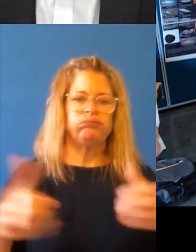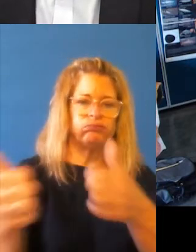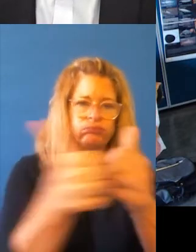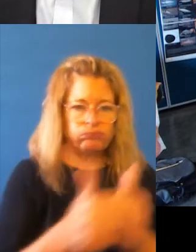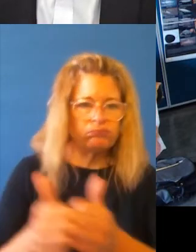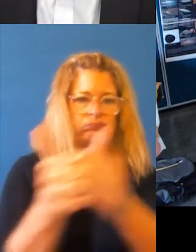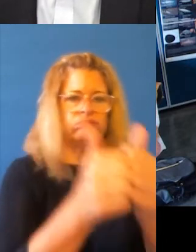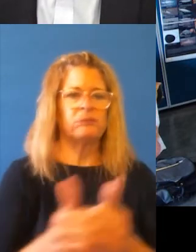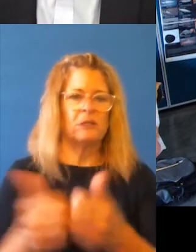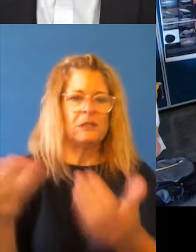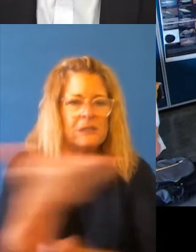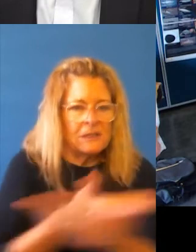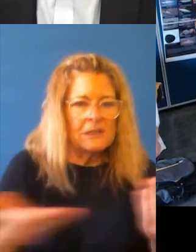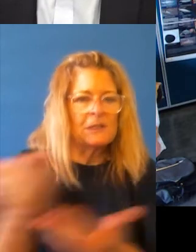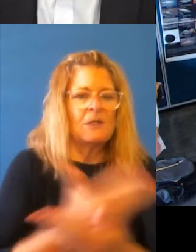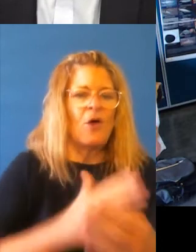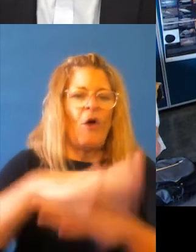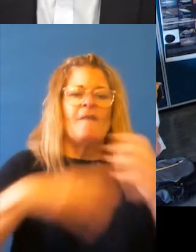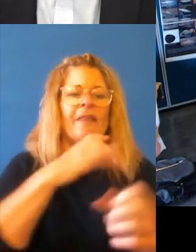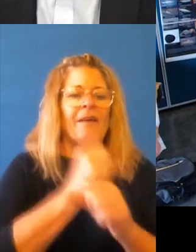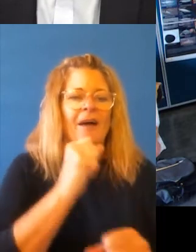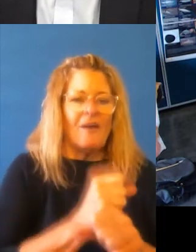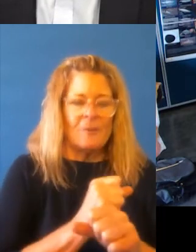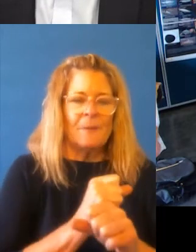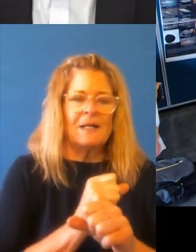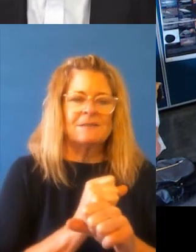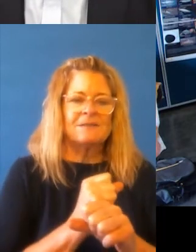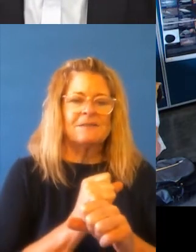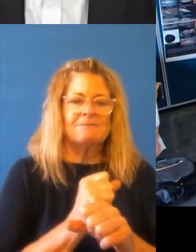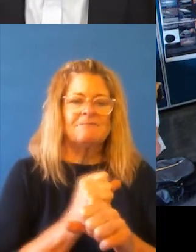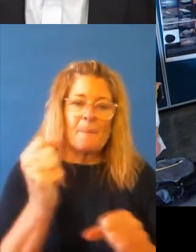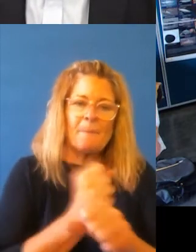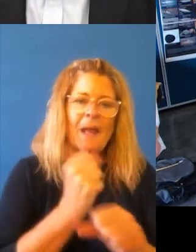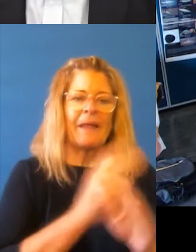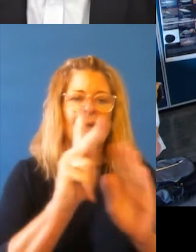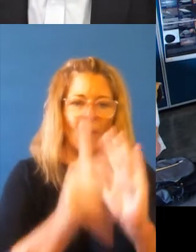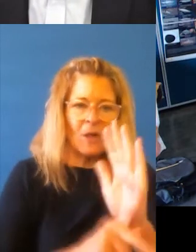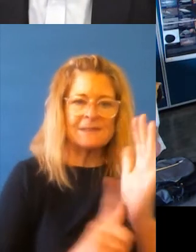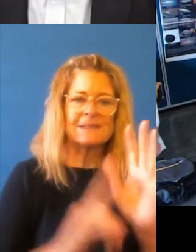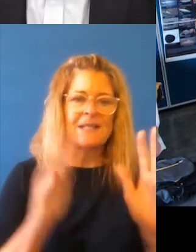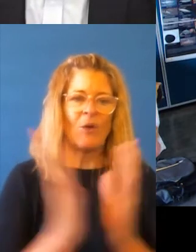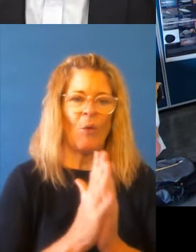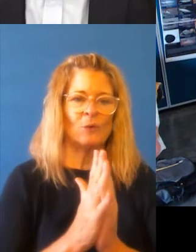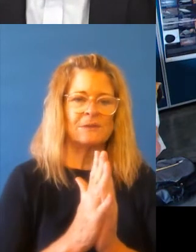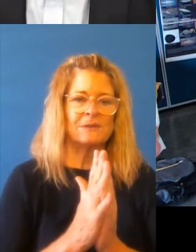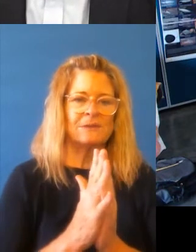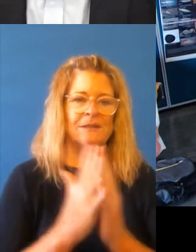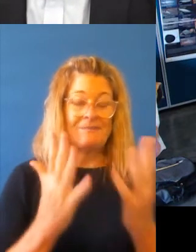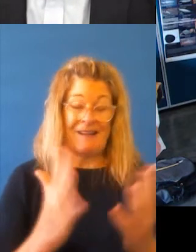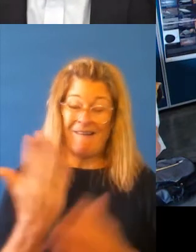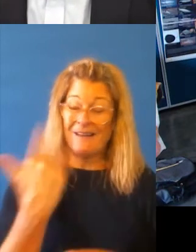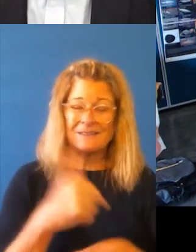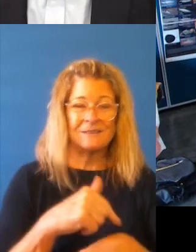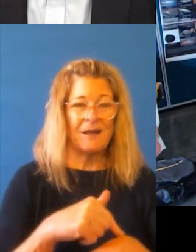space around governments understanding their issues but creating the opportunity for their voice was